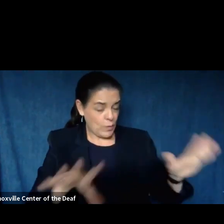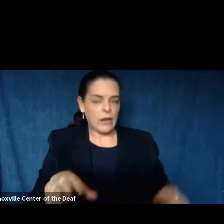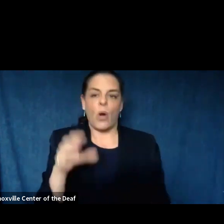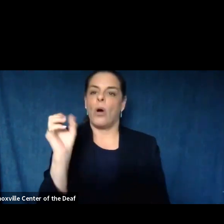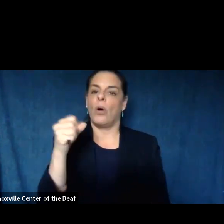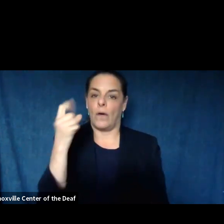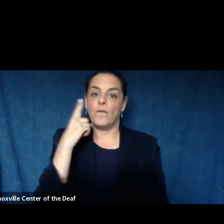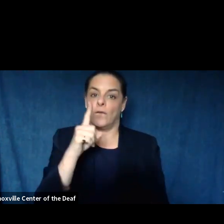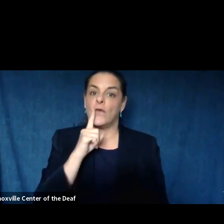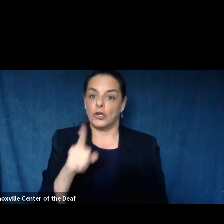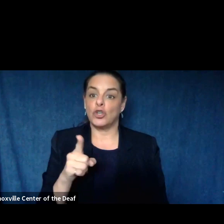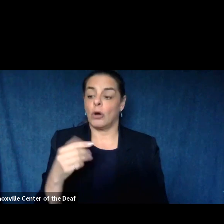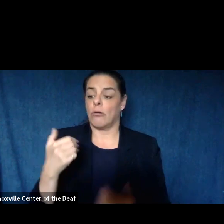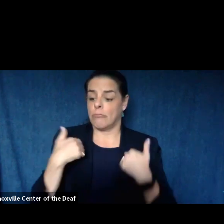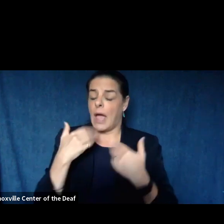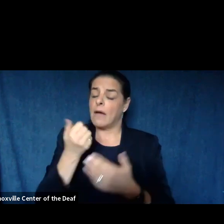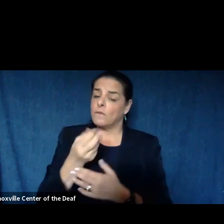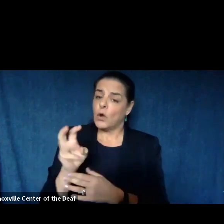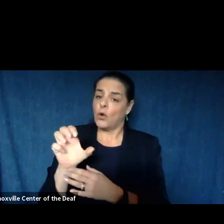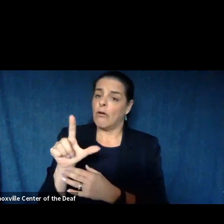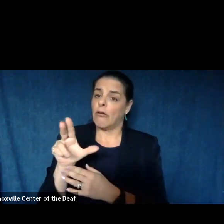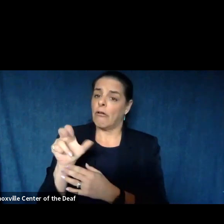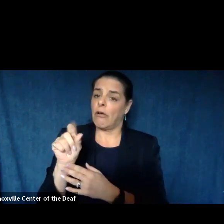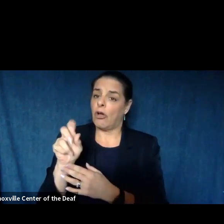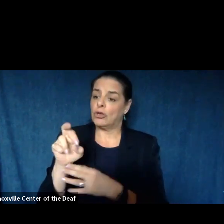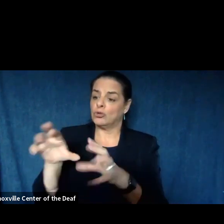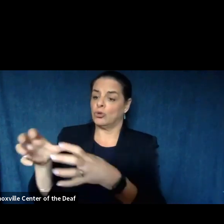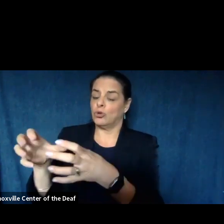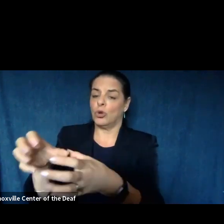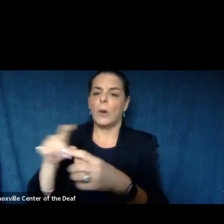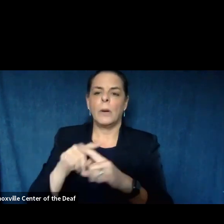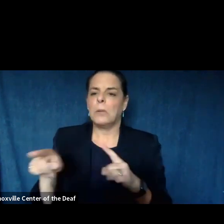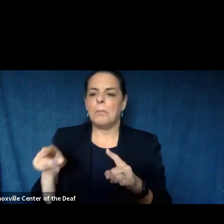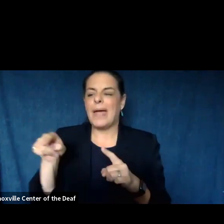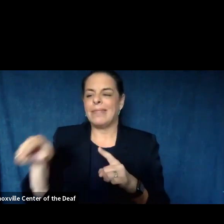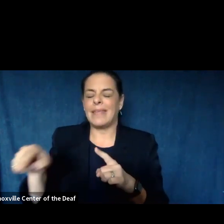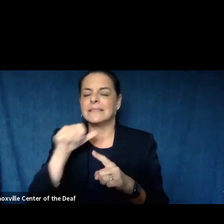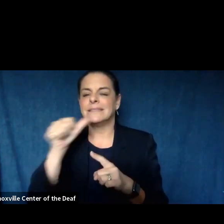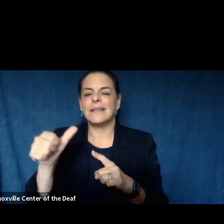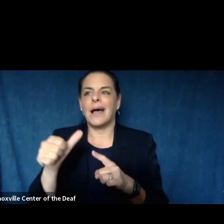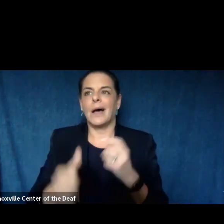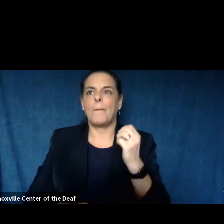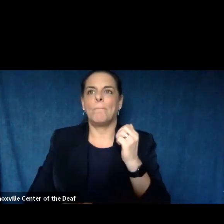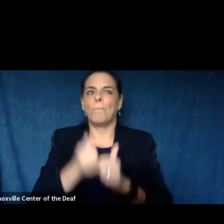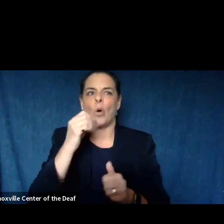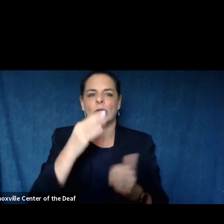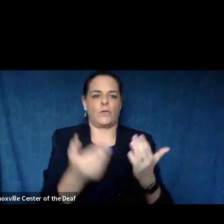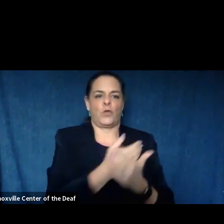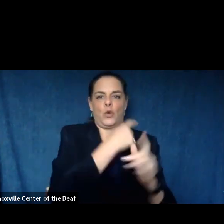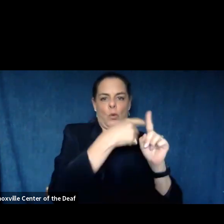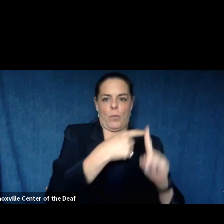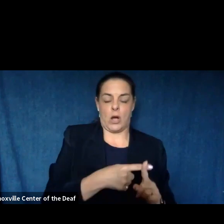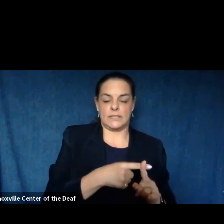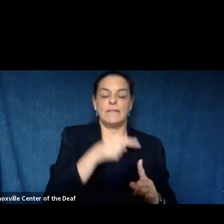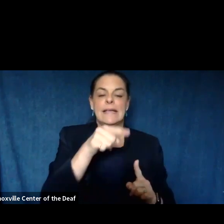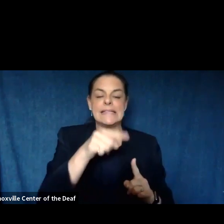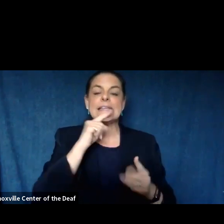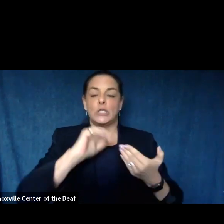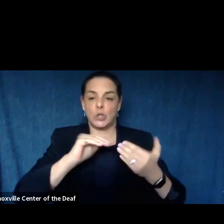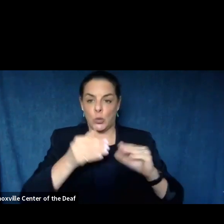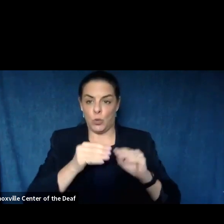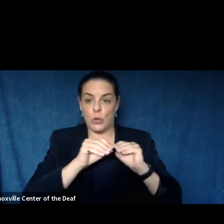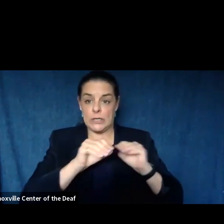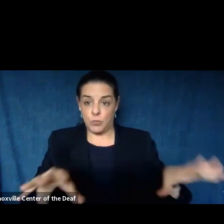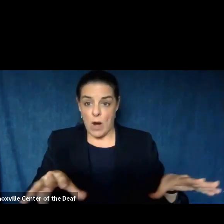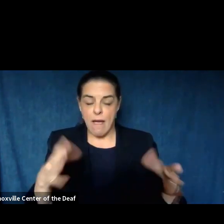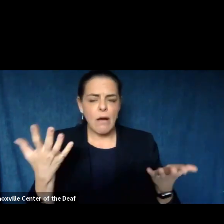going on. We have some clusters, but the clusters are not the making up the majority of our new cases. This is community-wide spread. So what that